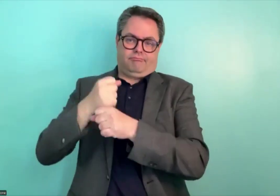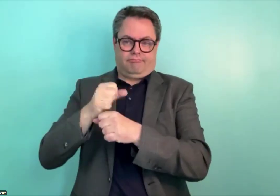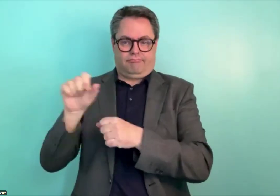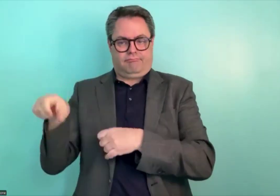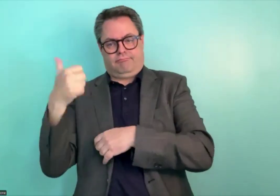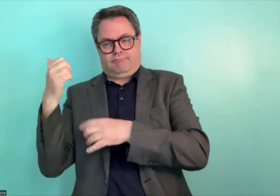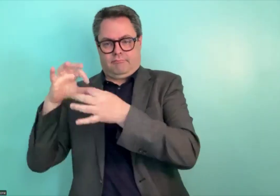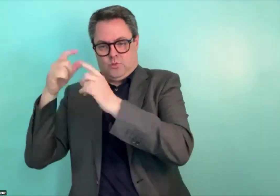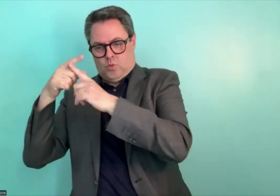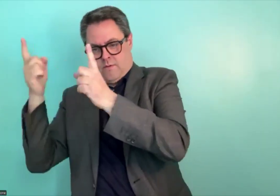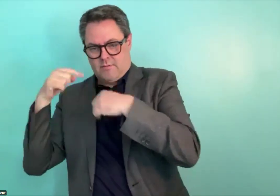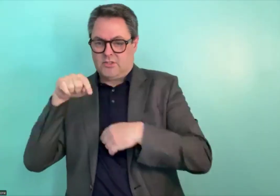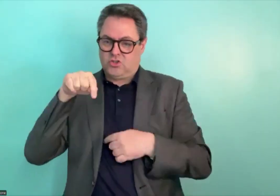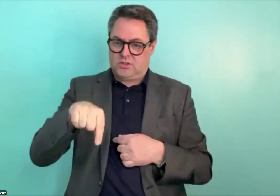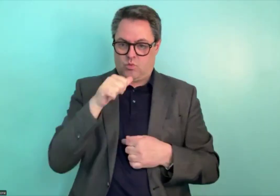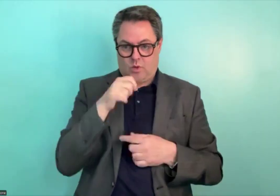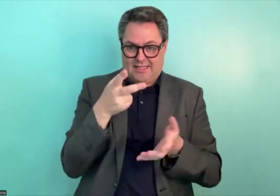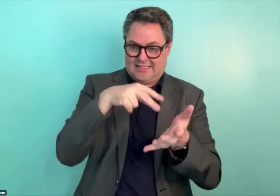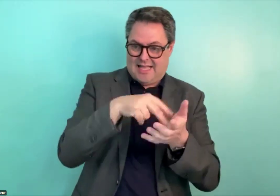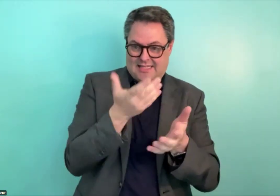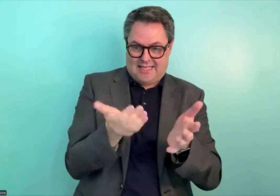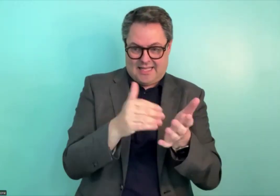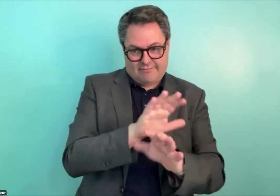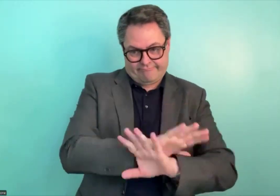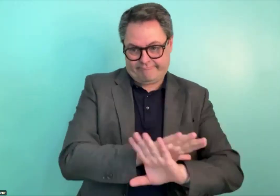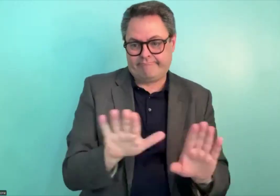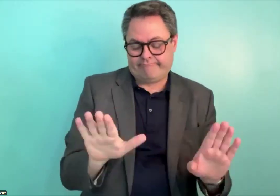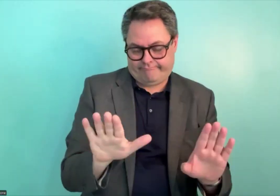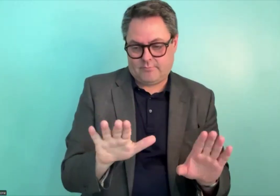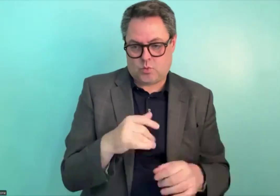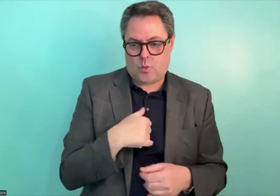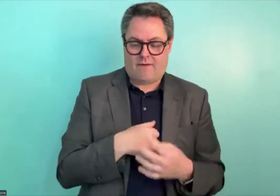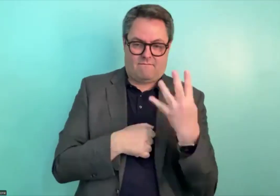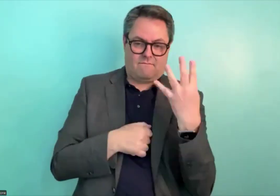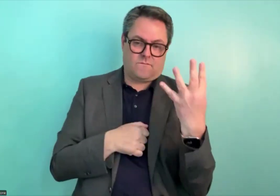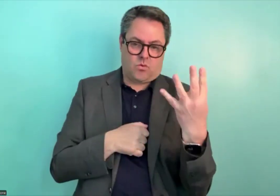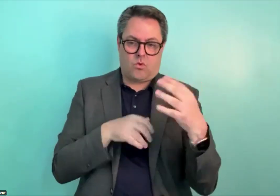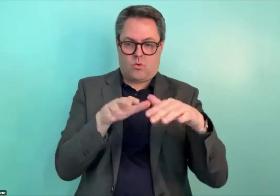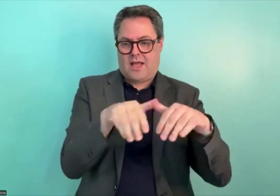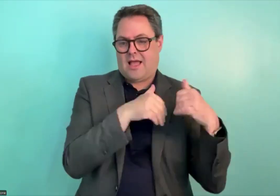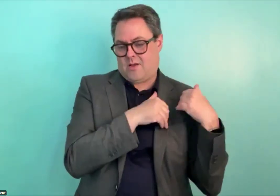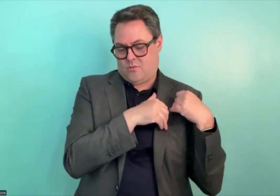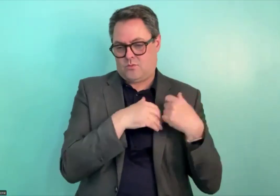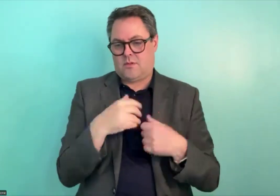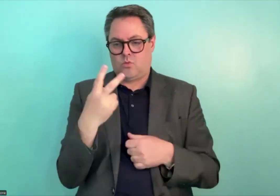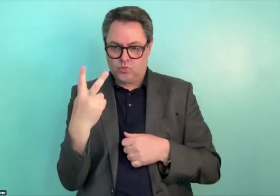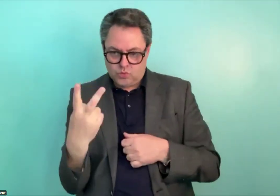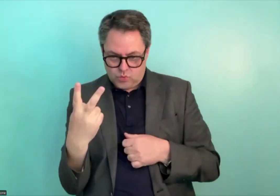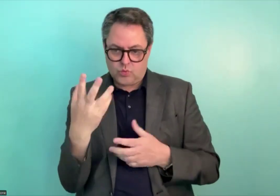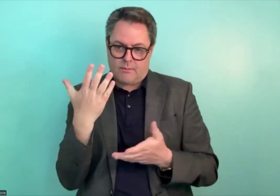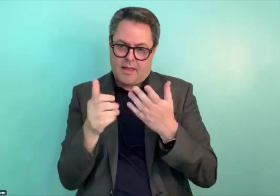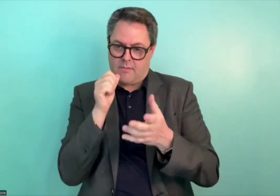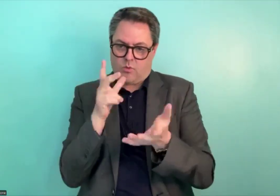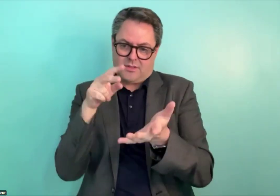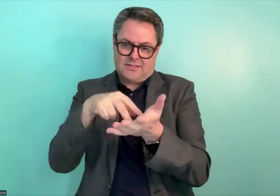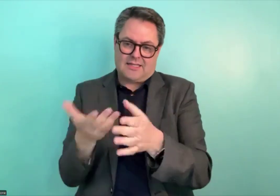again. Giovanna, who has done wonderful work around our accounting, will also not be able to stand again. So we will